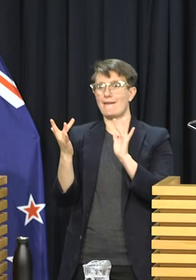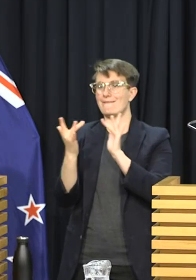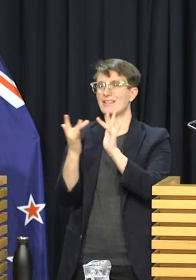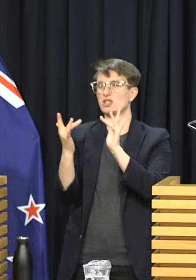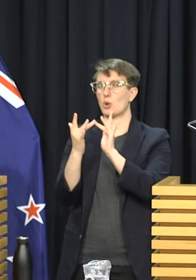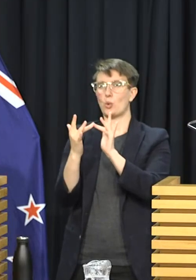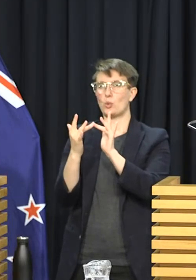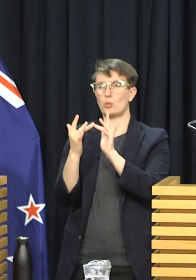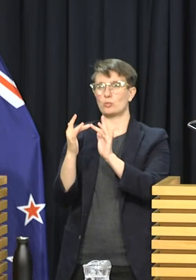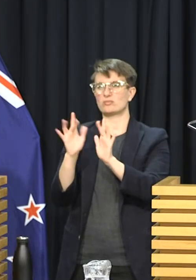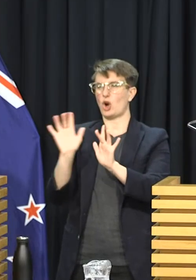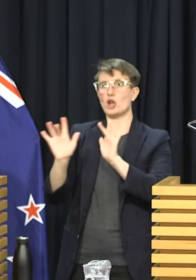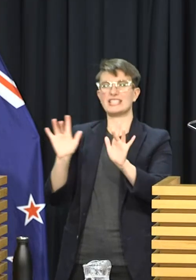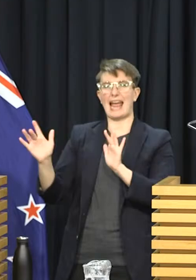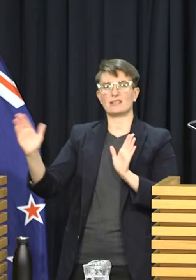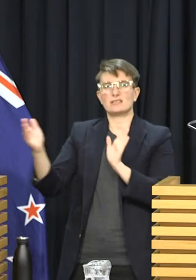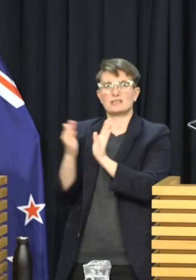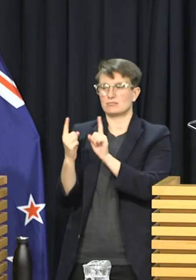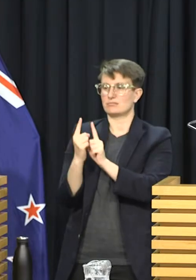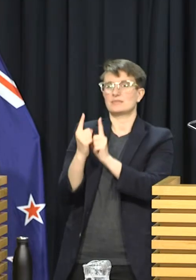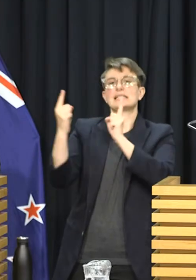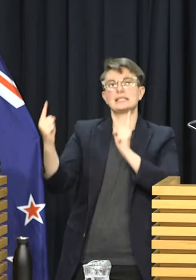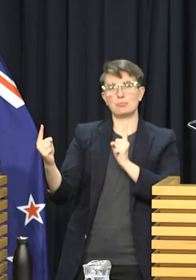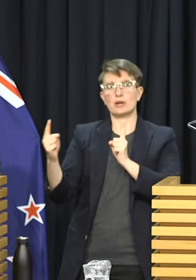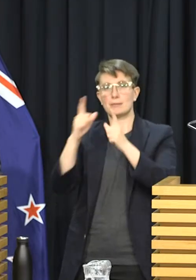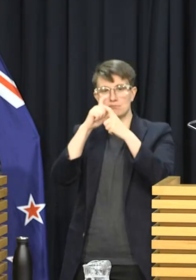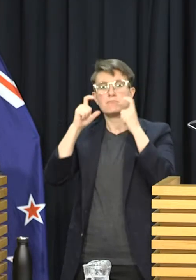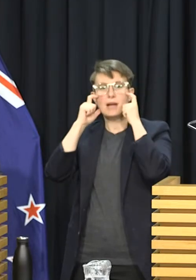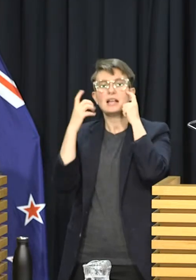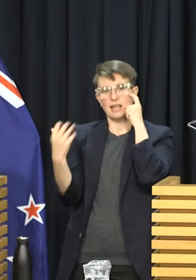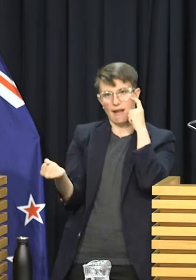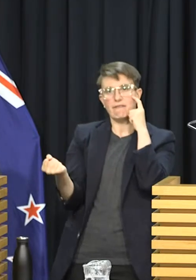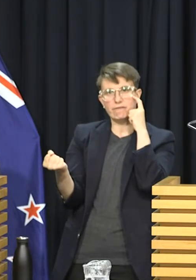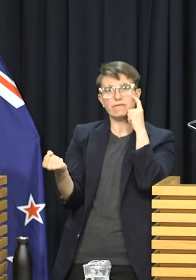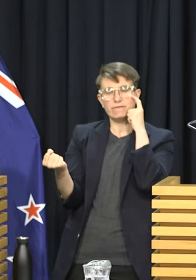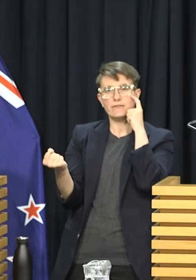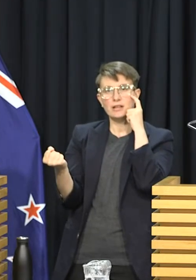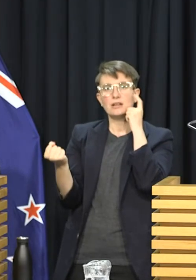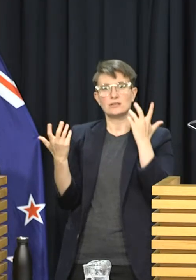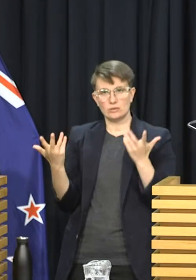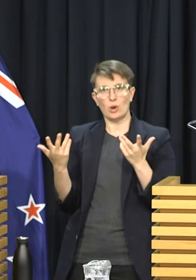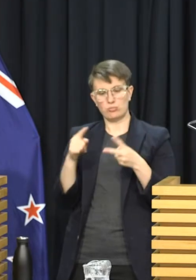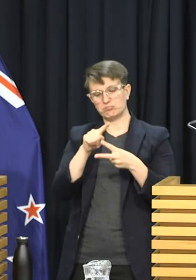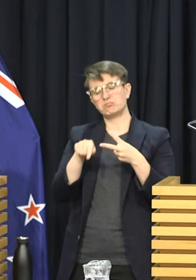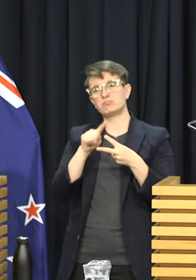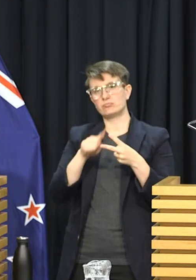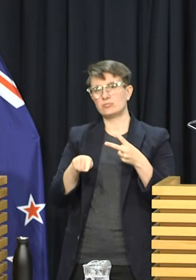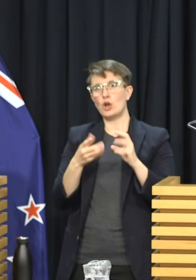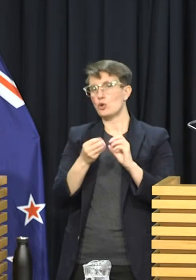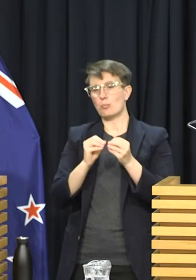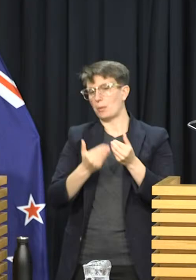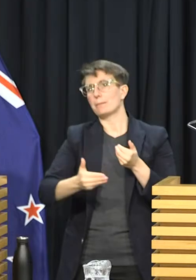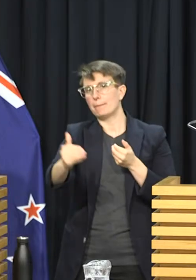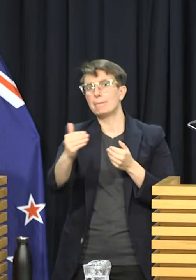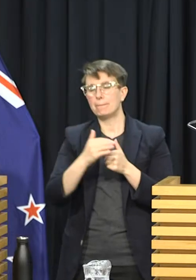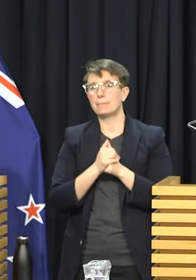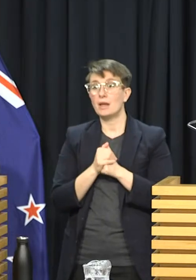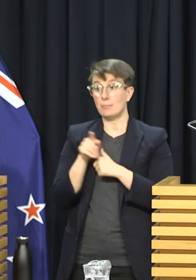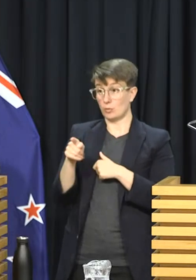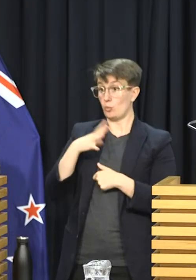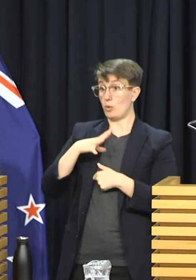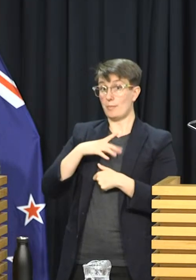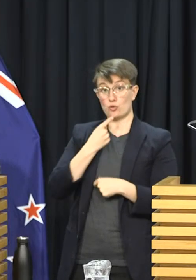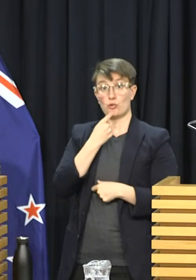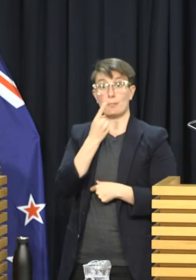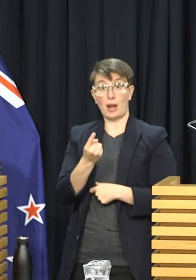required. So where those complaints are made, and the woman did absolutely the right thing if she was concerned, raising the alarm, raising a concern.